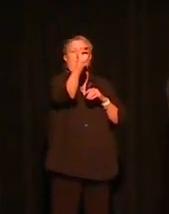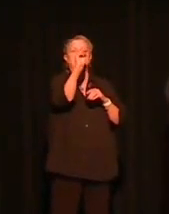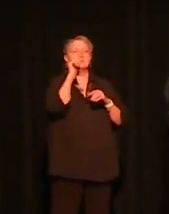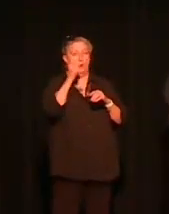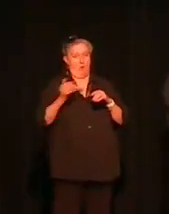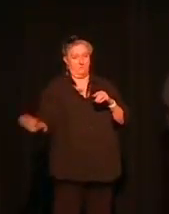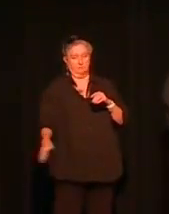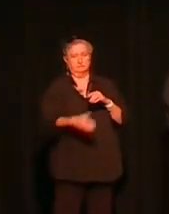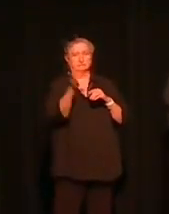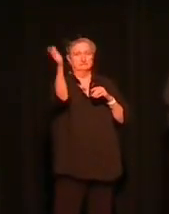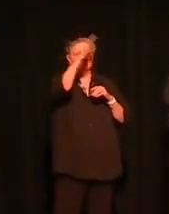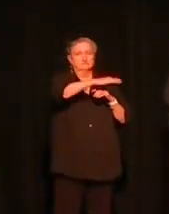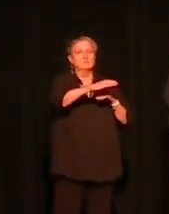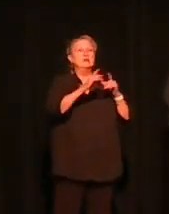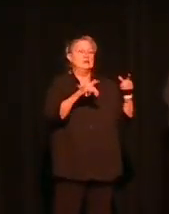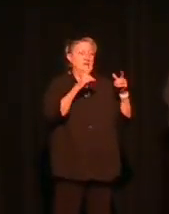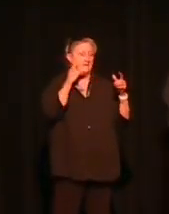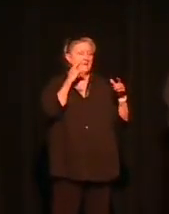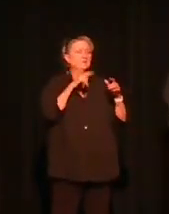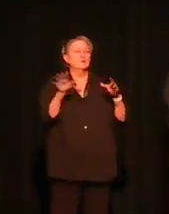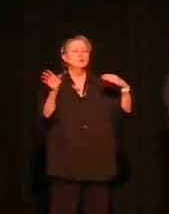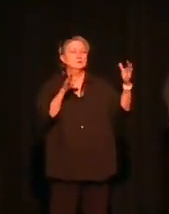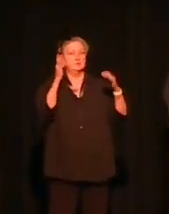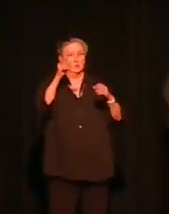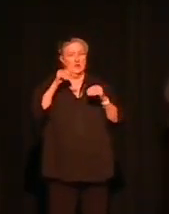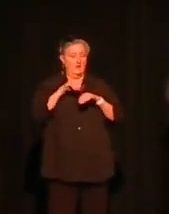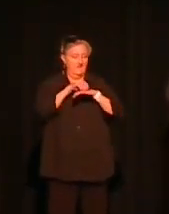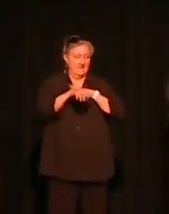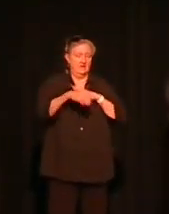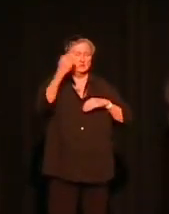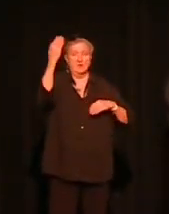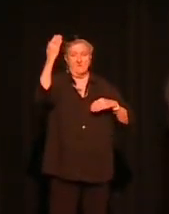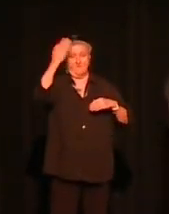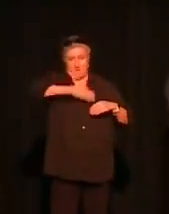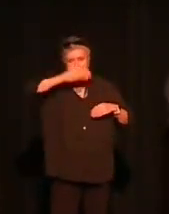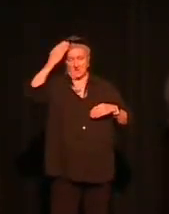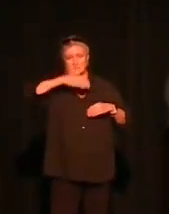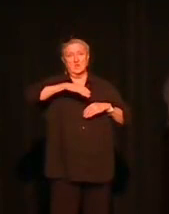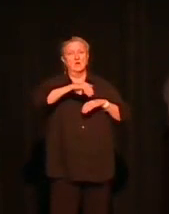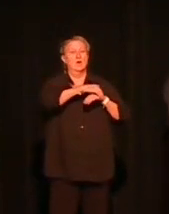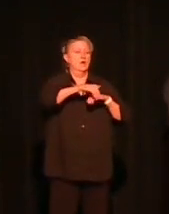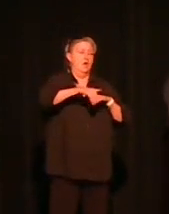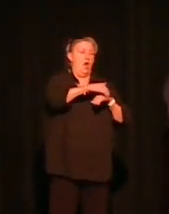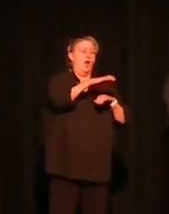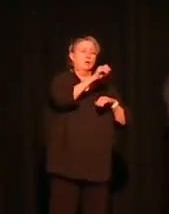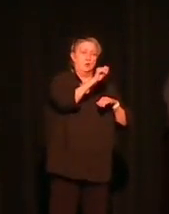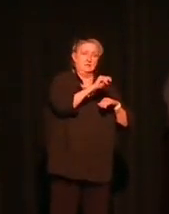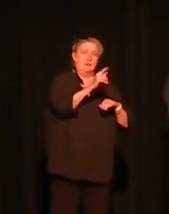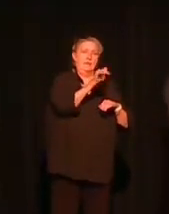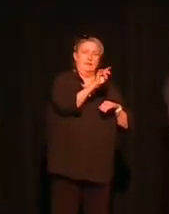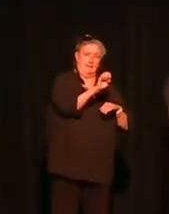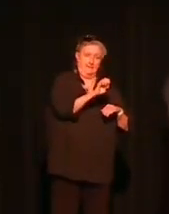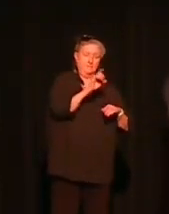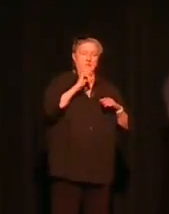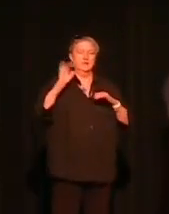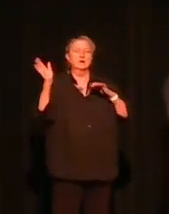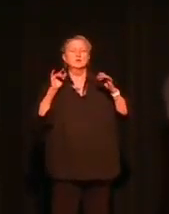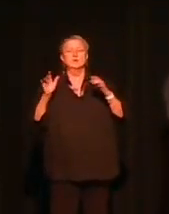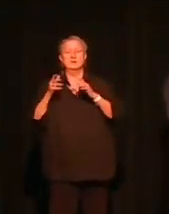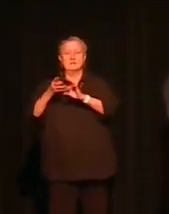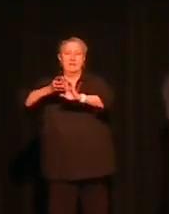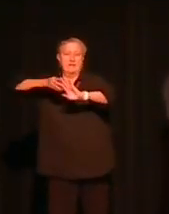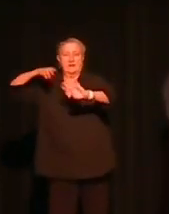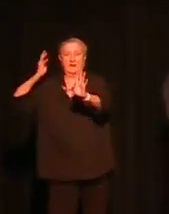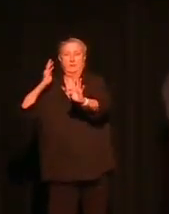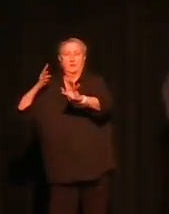will affect this front coastline. The winds line up with the drainages along the San Ynez